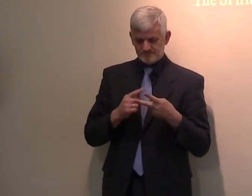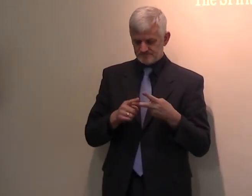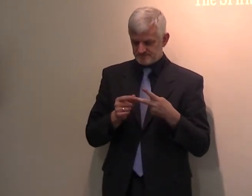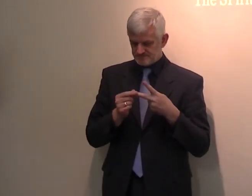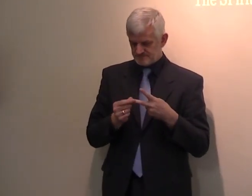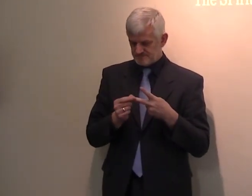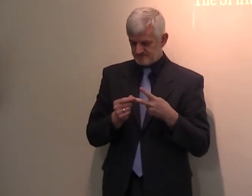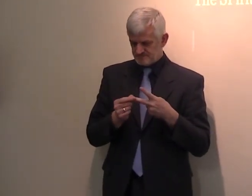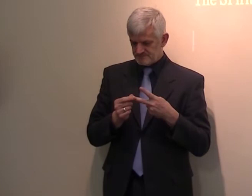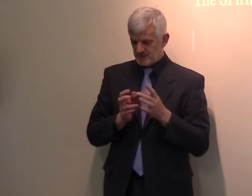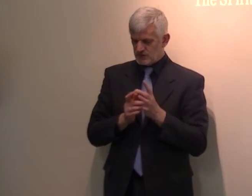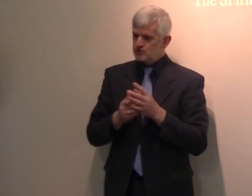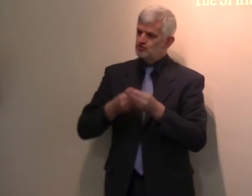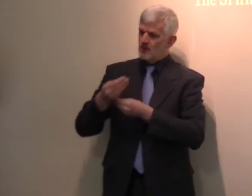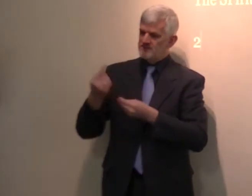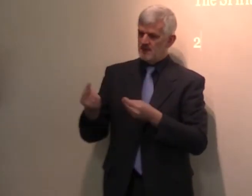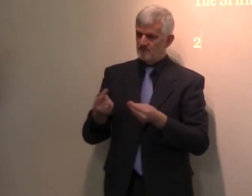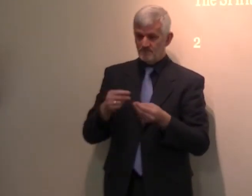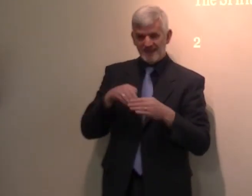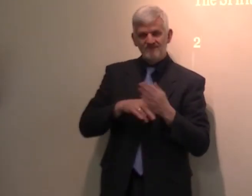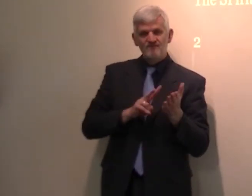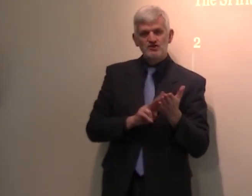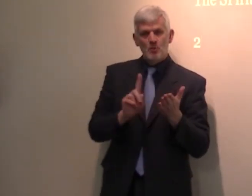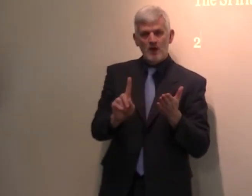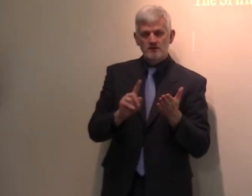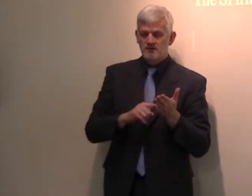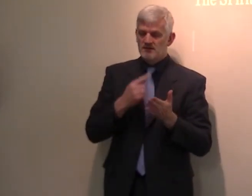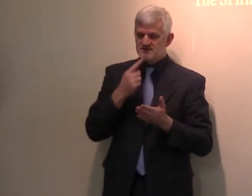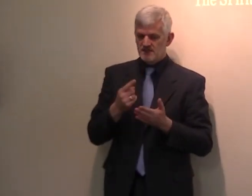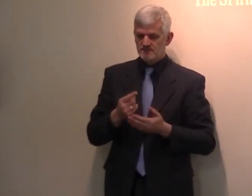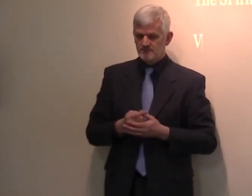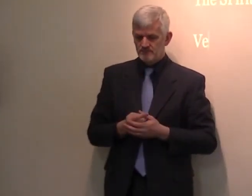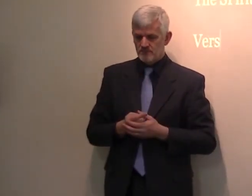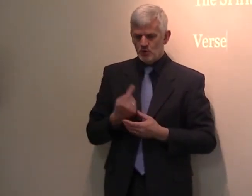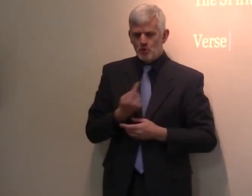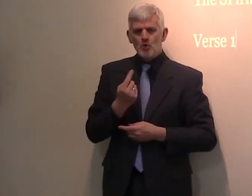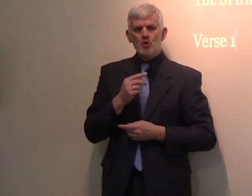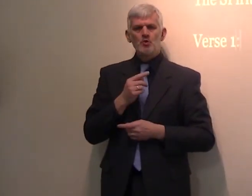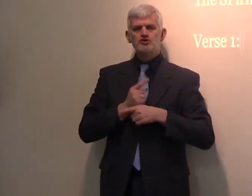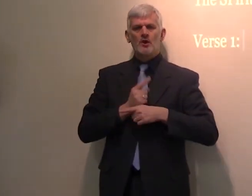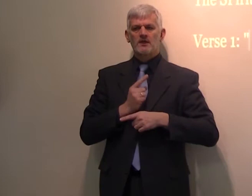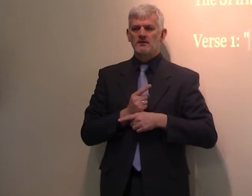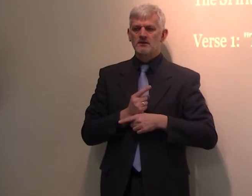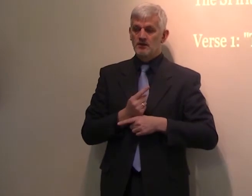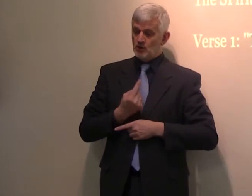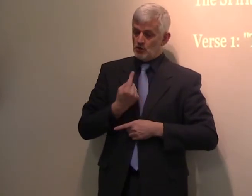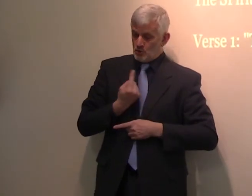second description, still in verse 1. These things said he that has the seven spirits of God and the